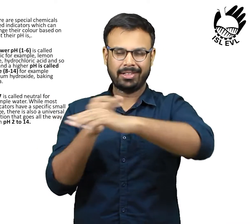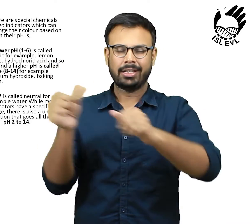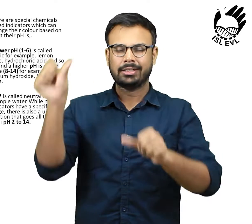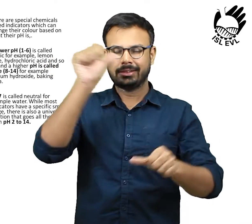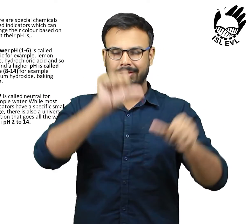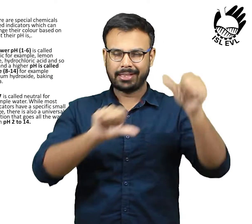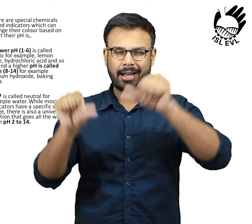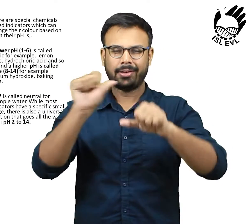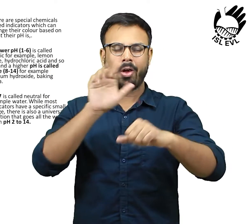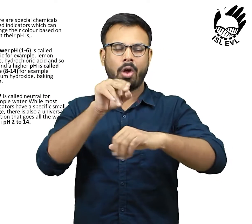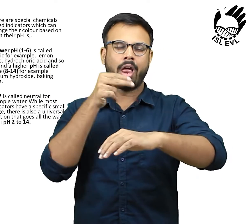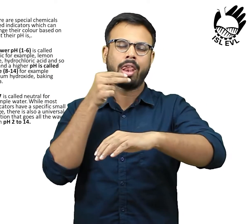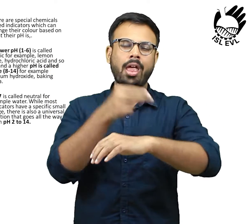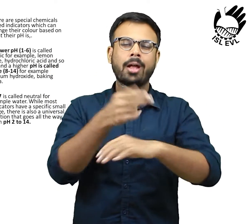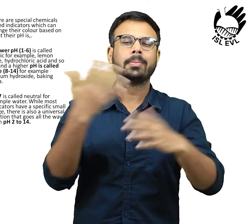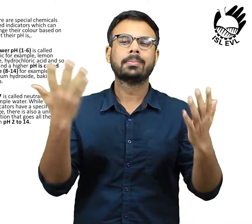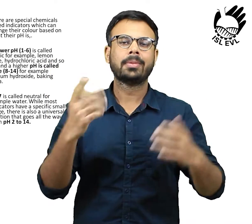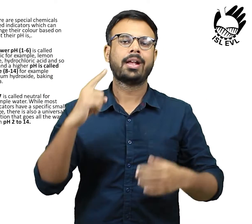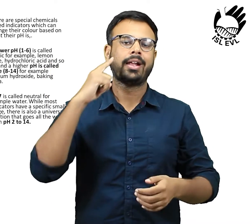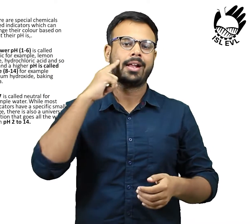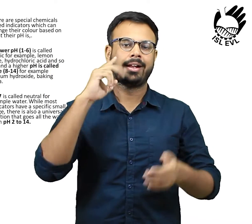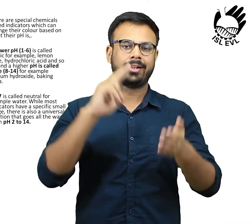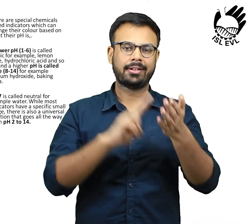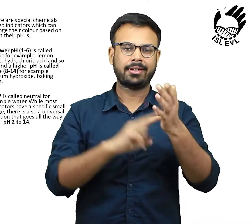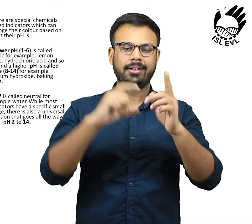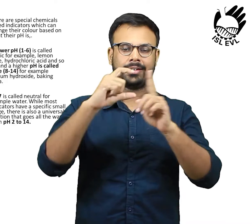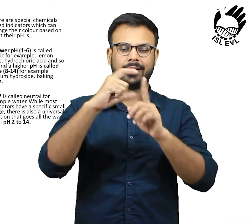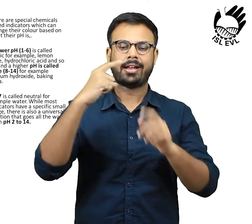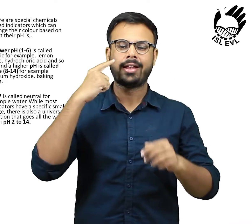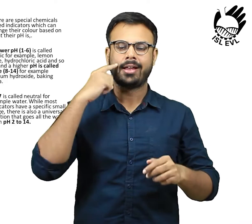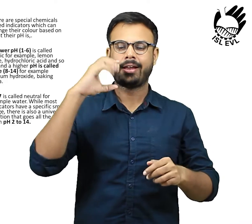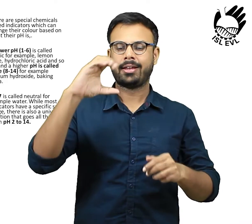Number 14 is purple or violet.